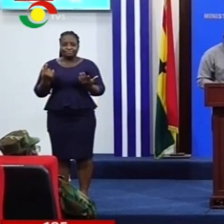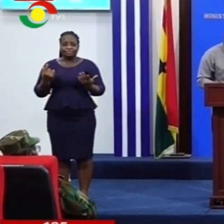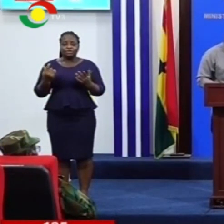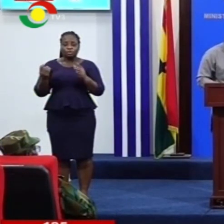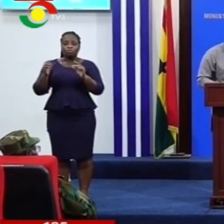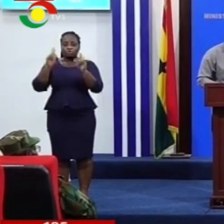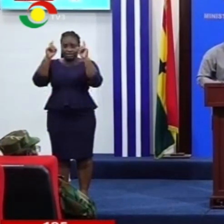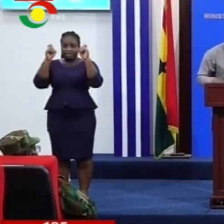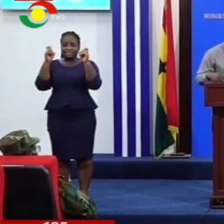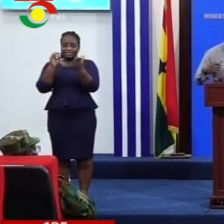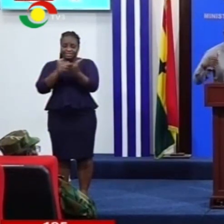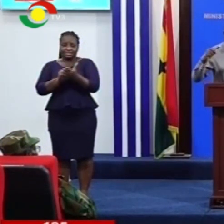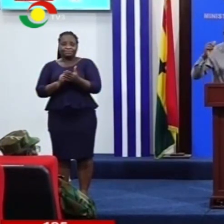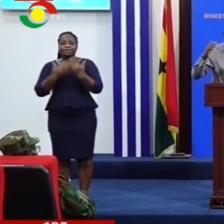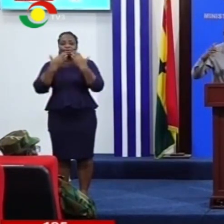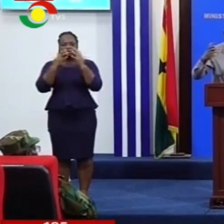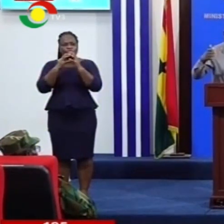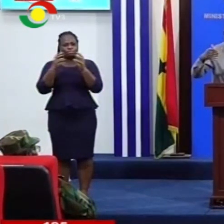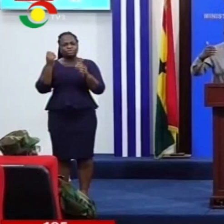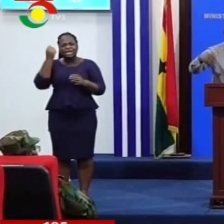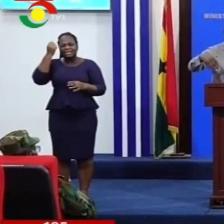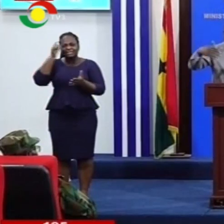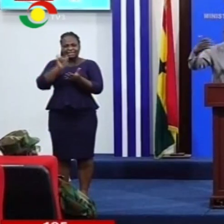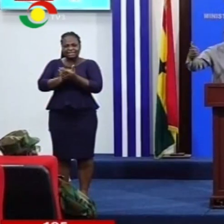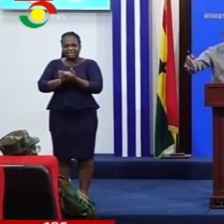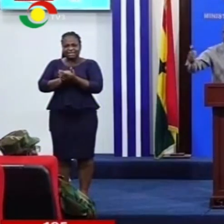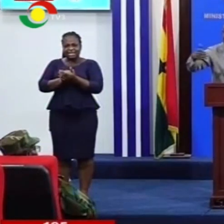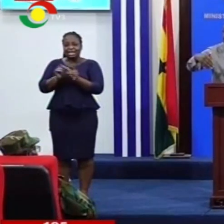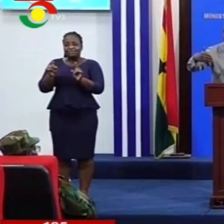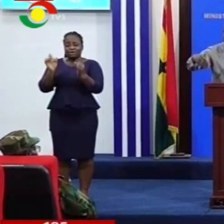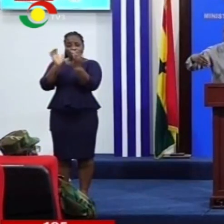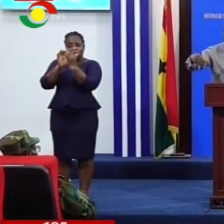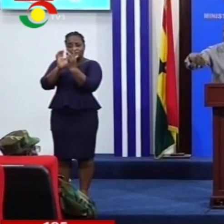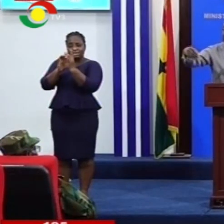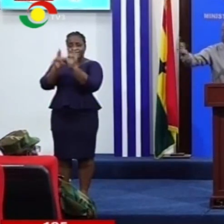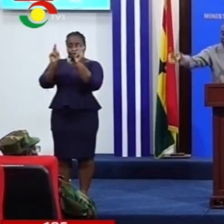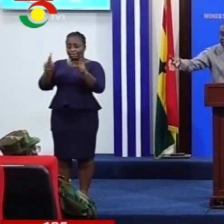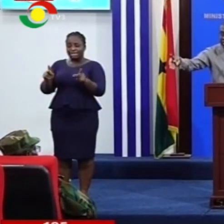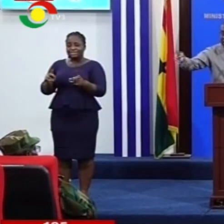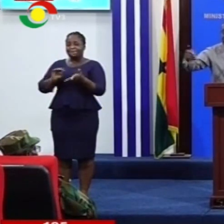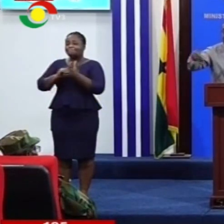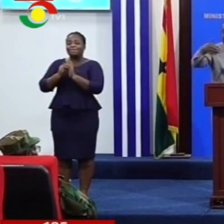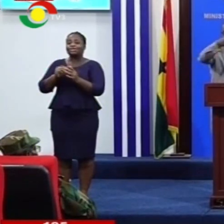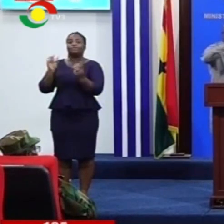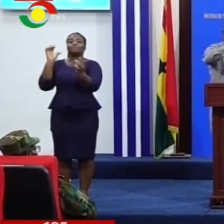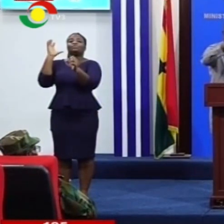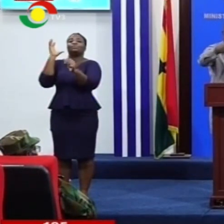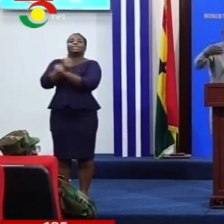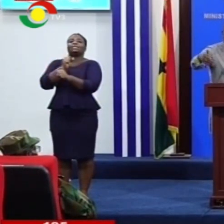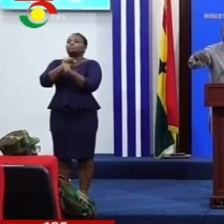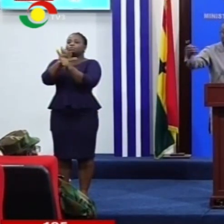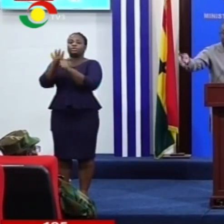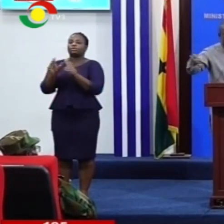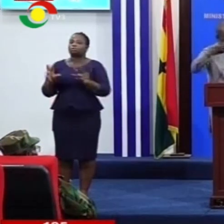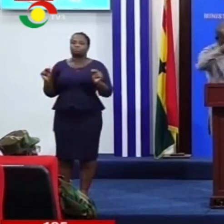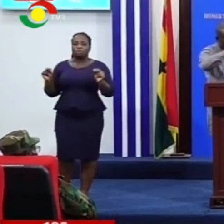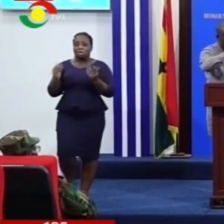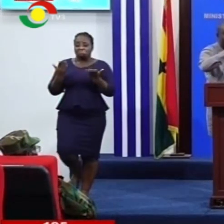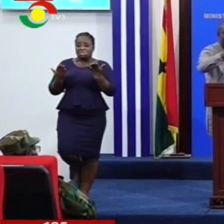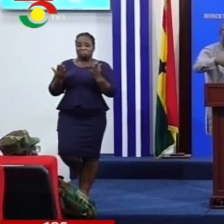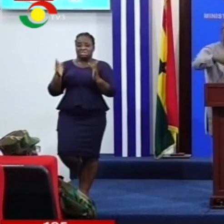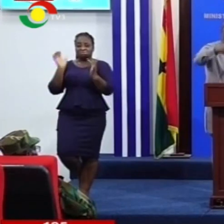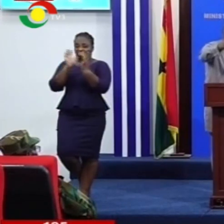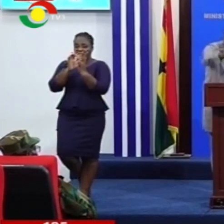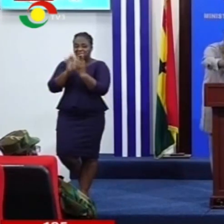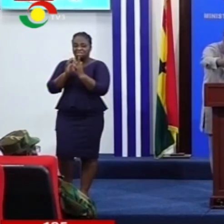Okay. Thank you very much. It's important to also understand that the fact that you've been in contact with somebody doesn't mean you've necessarily got it. We have cases in which people have been in contact, and like in the